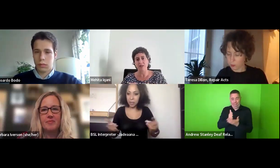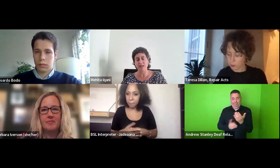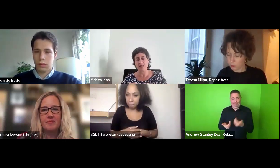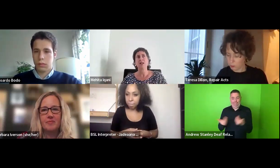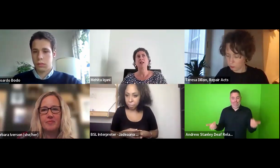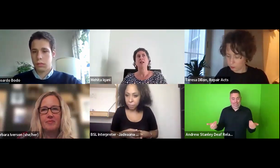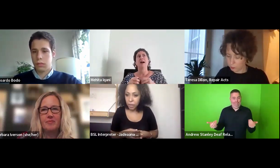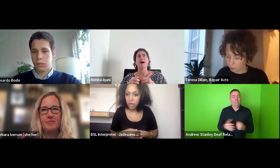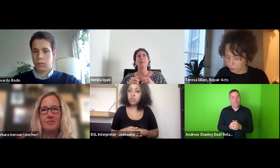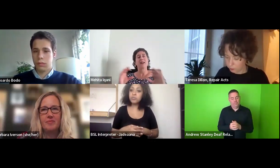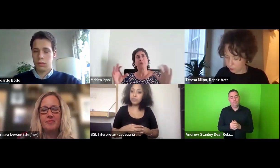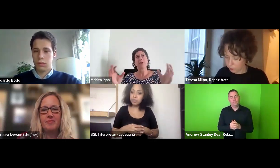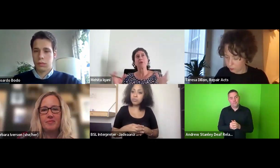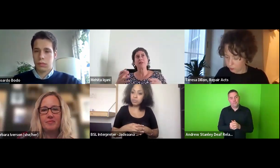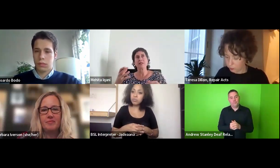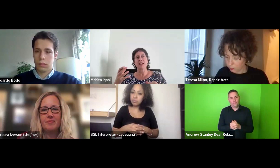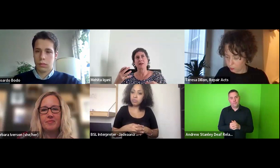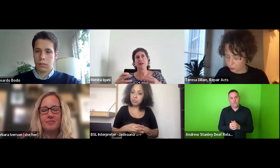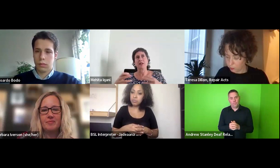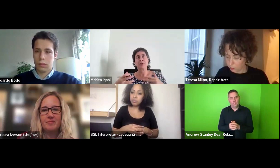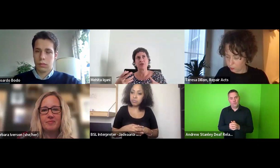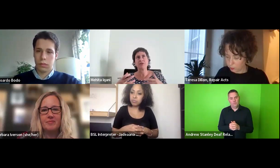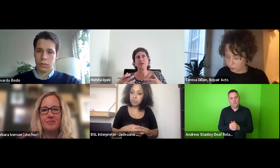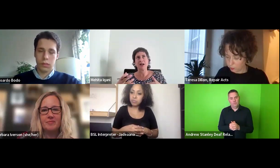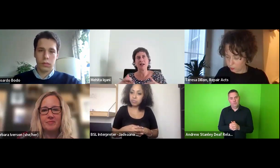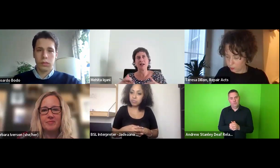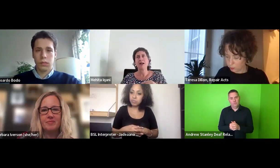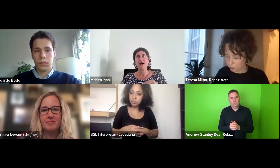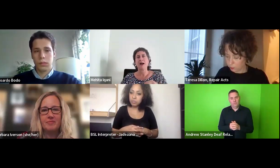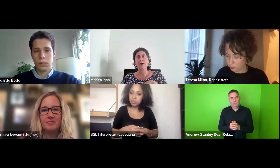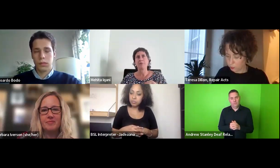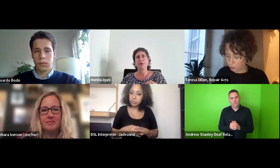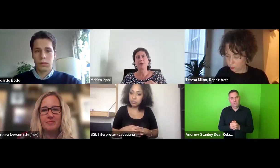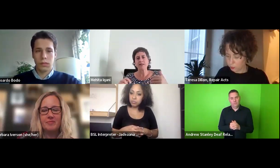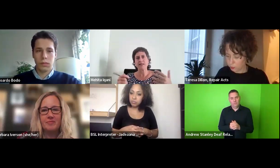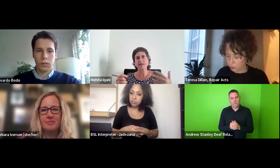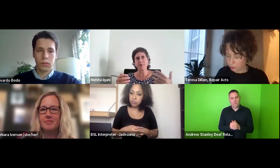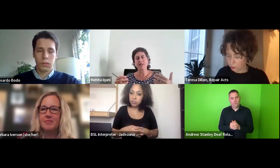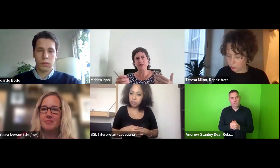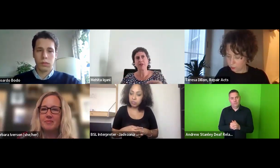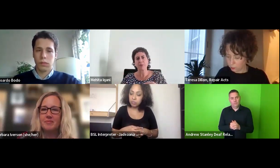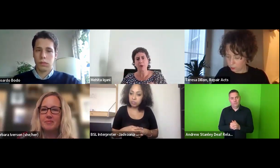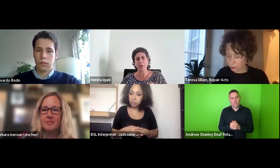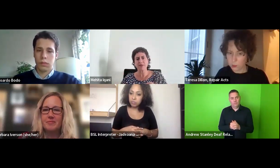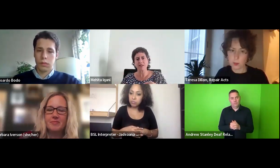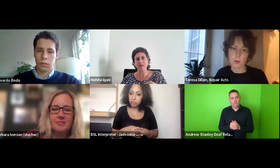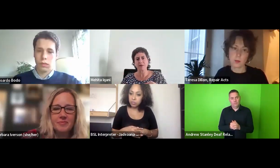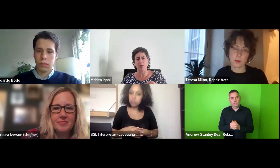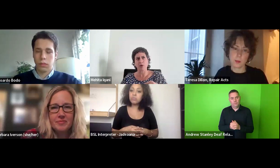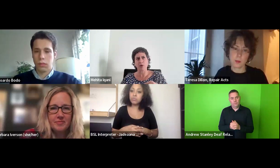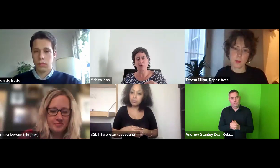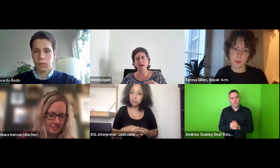levels of inequality, coupled with and sometimes produced by quite significant